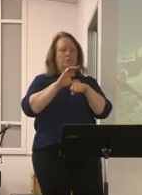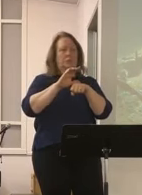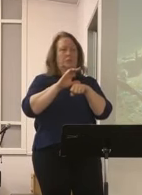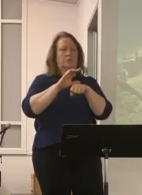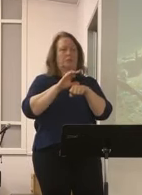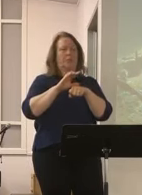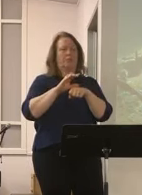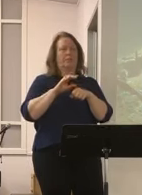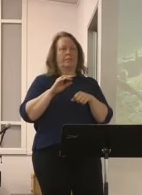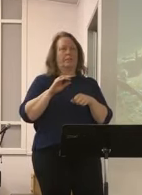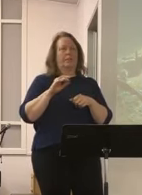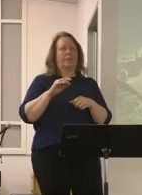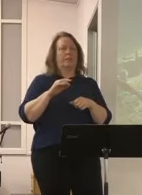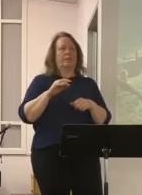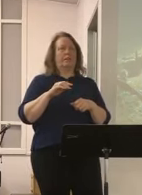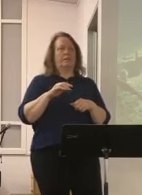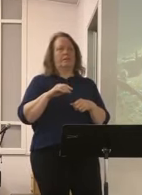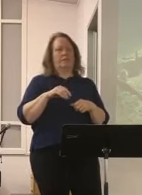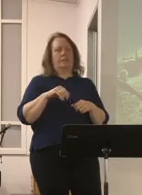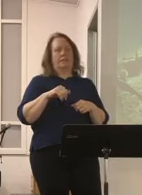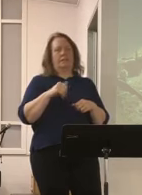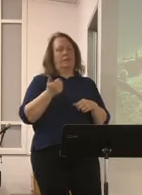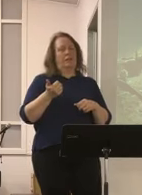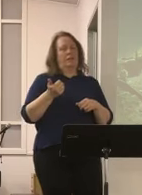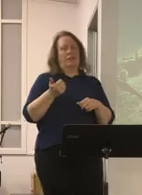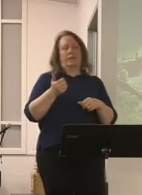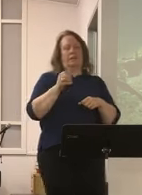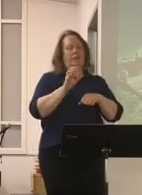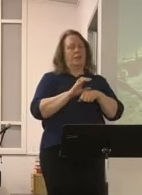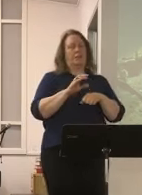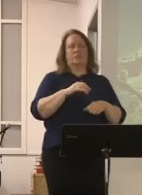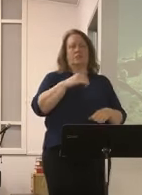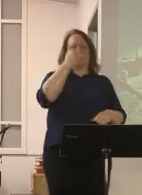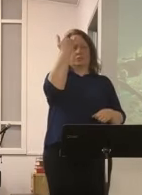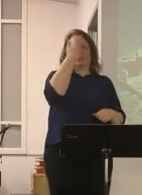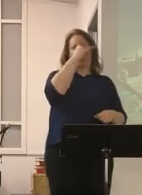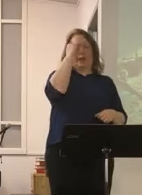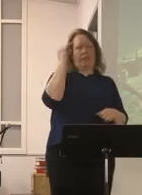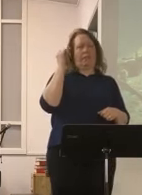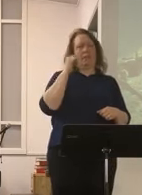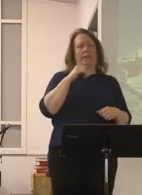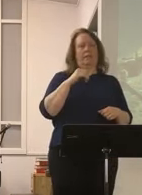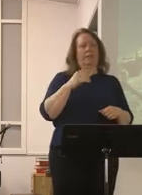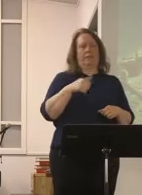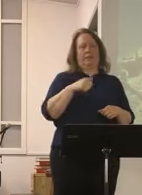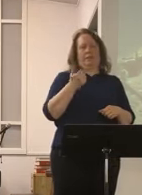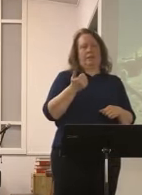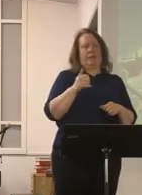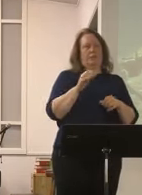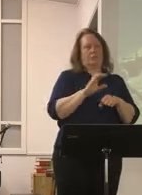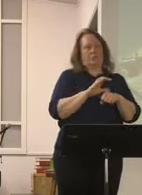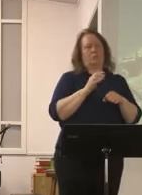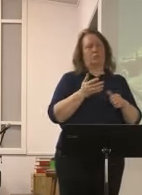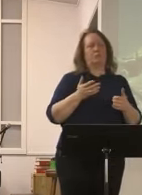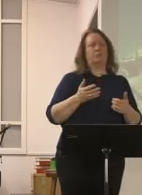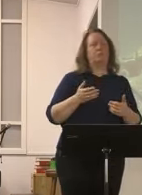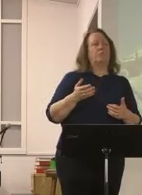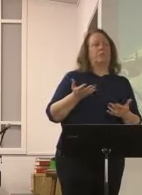an evangelical church, a Catholic church, a Protestant church, anywhere in the Holy Land, there